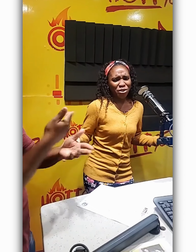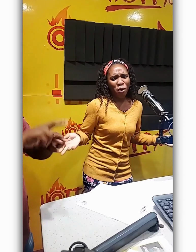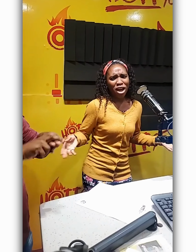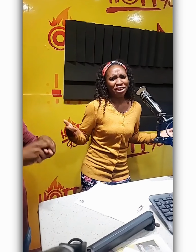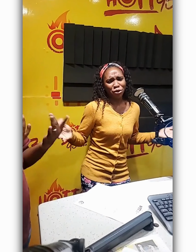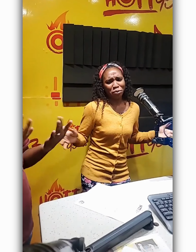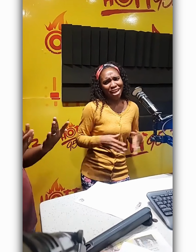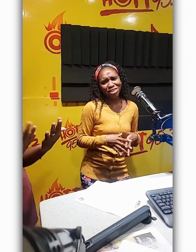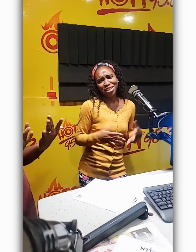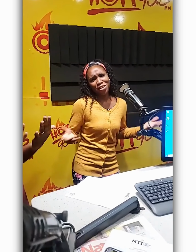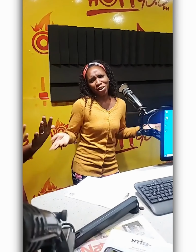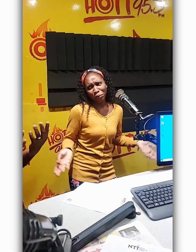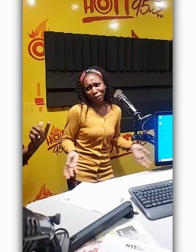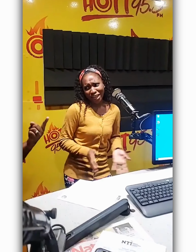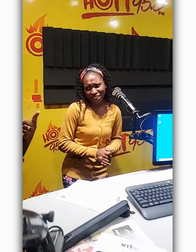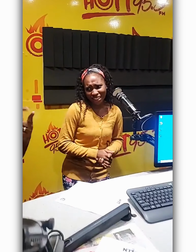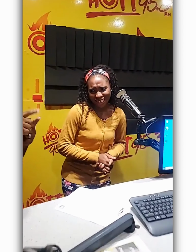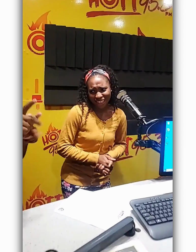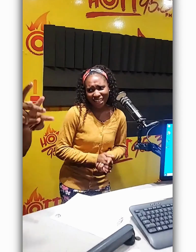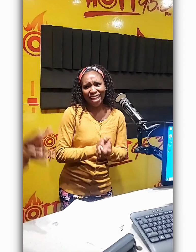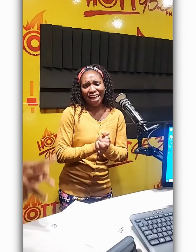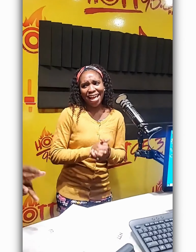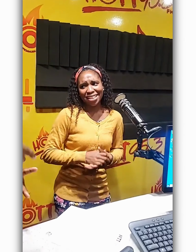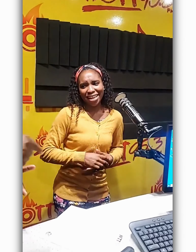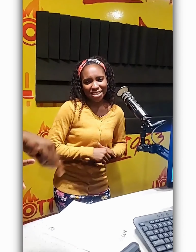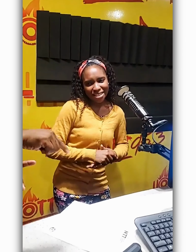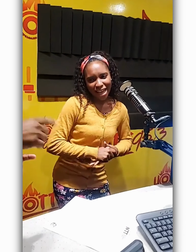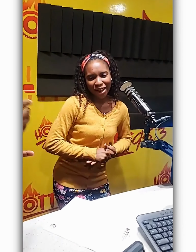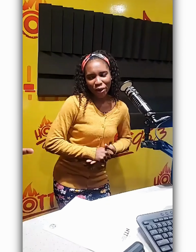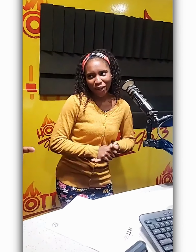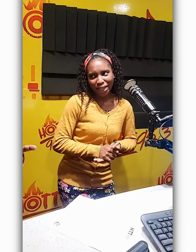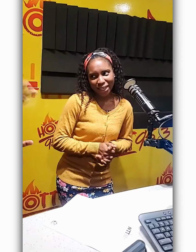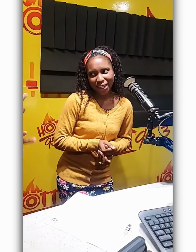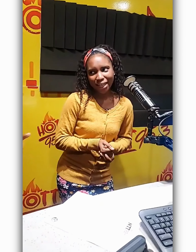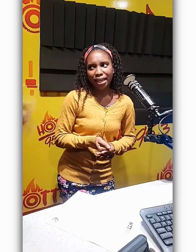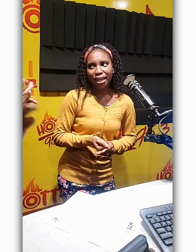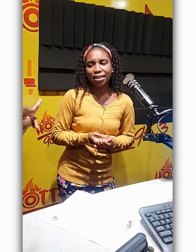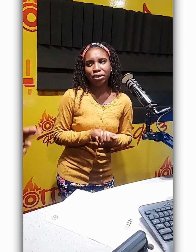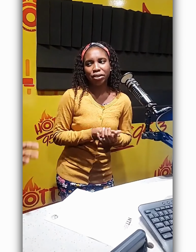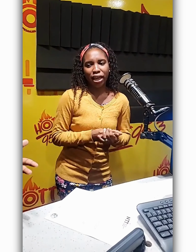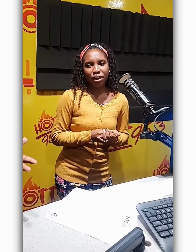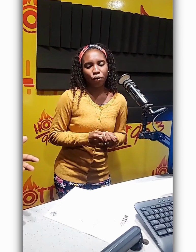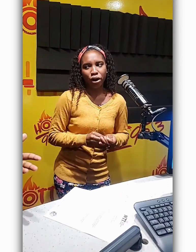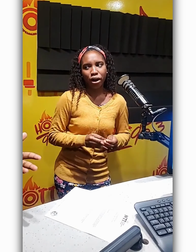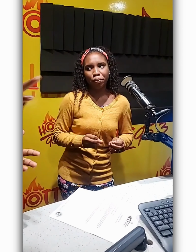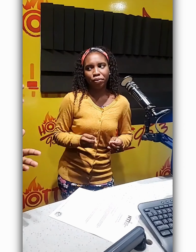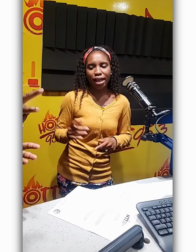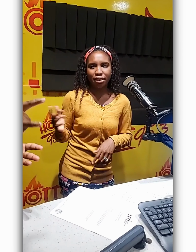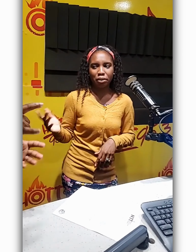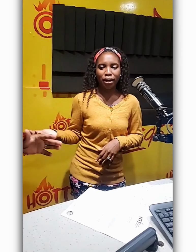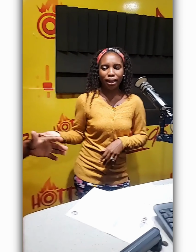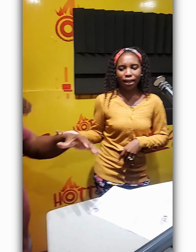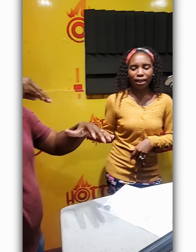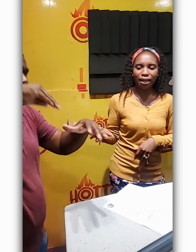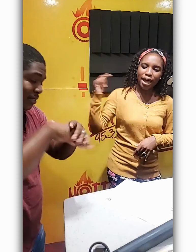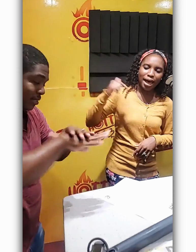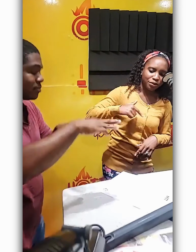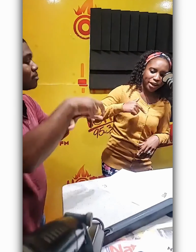what to do, but I just followed patiently. You. And then I sat and I waited until they informed that the plane had